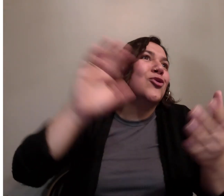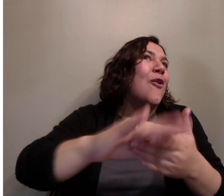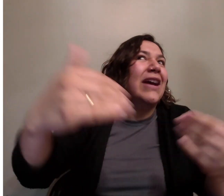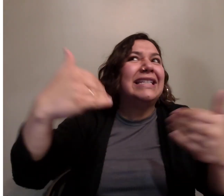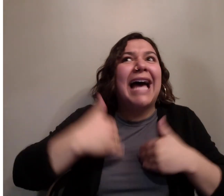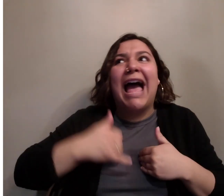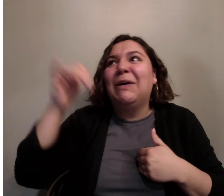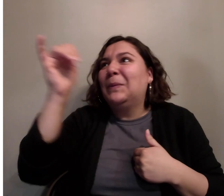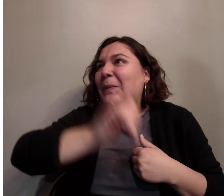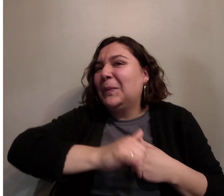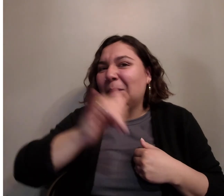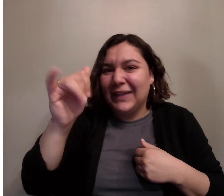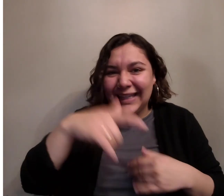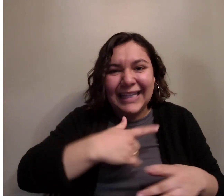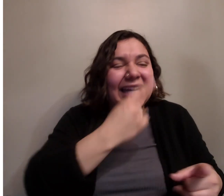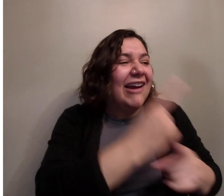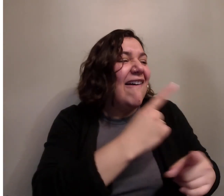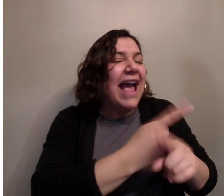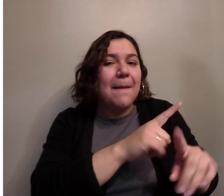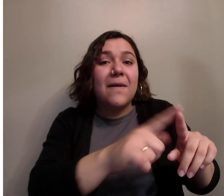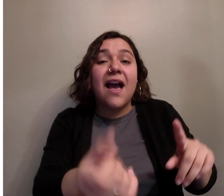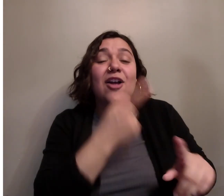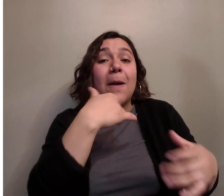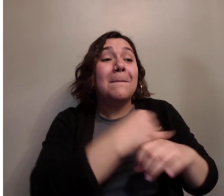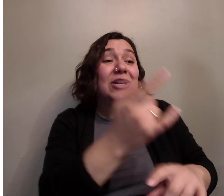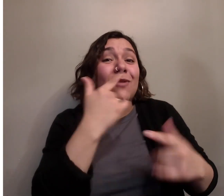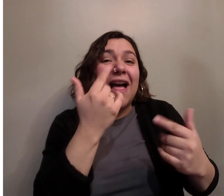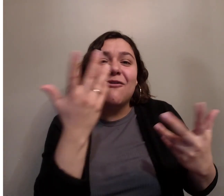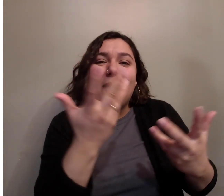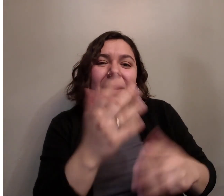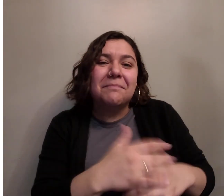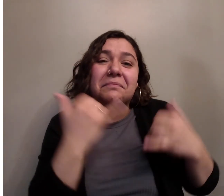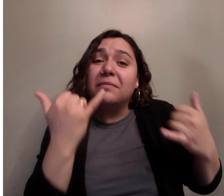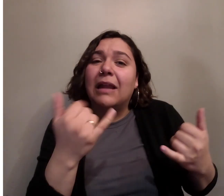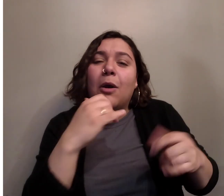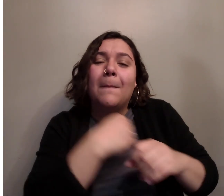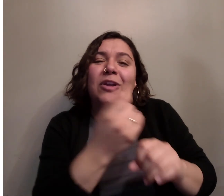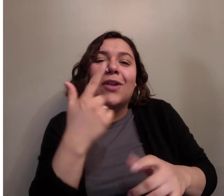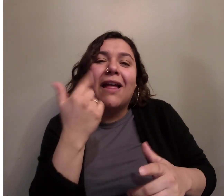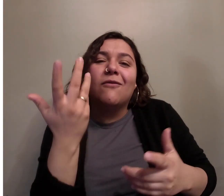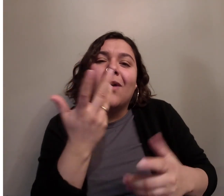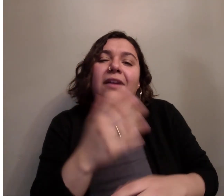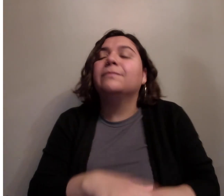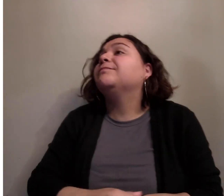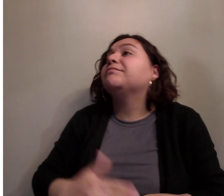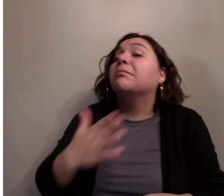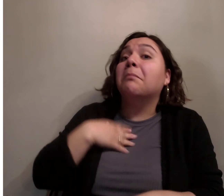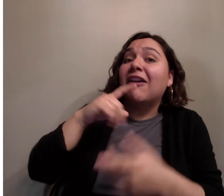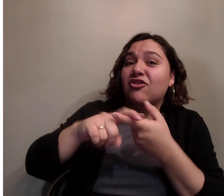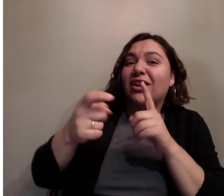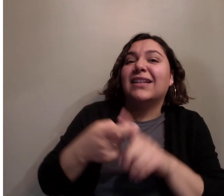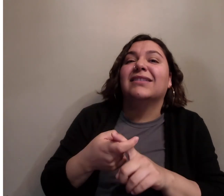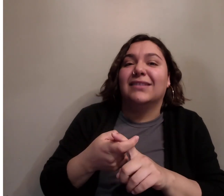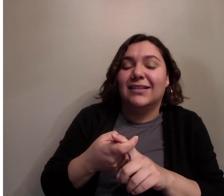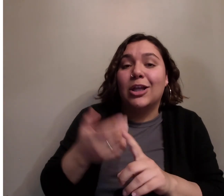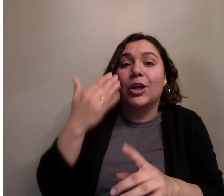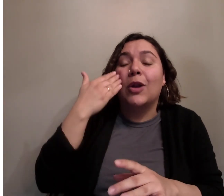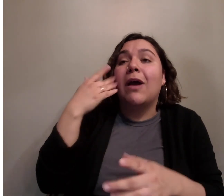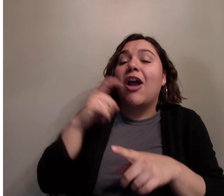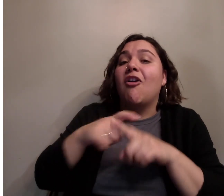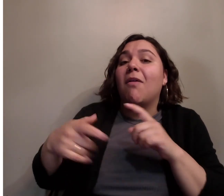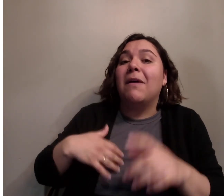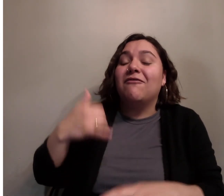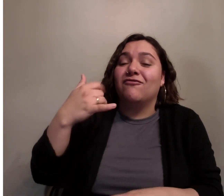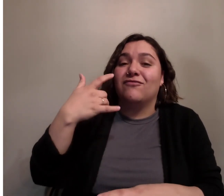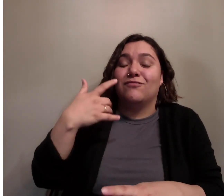the stories are Of course not. Of course. Yeah. What? Tell me, what makes you laugh these days? My